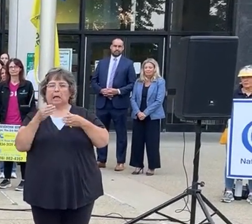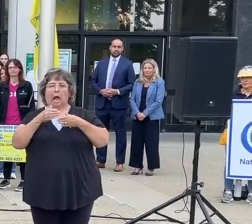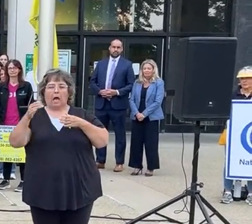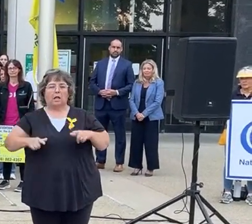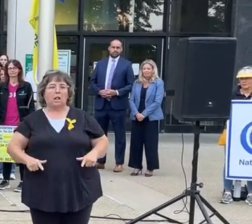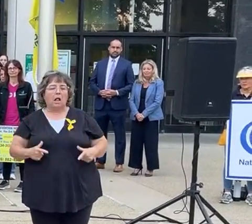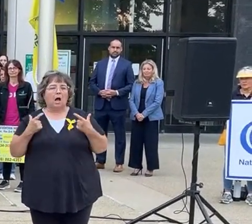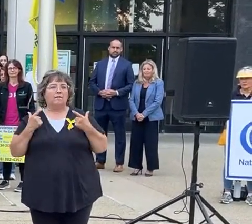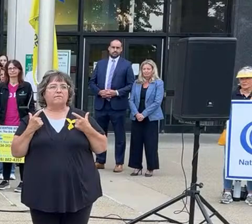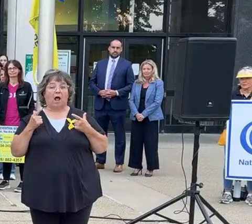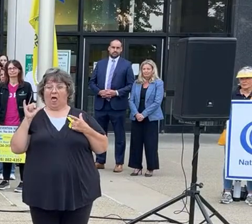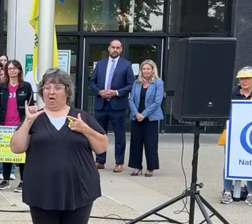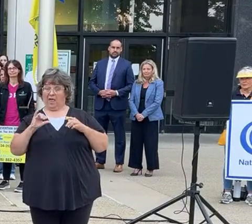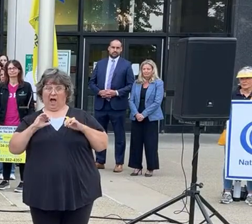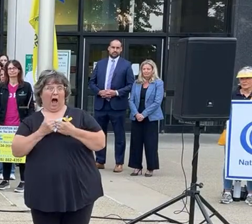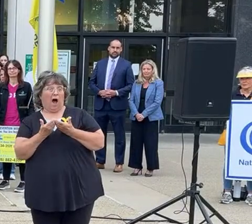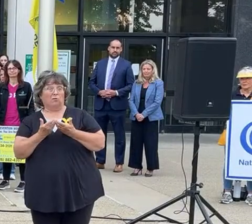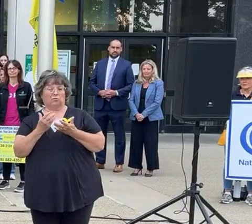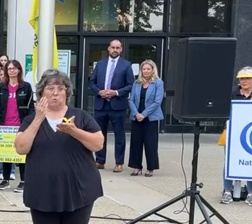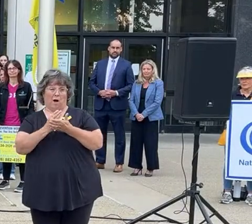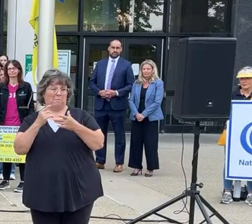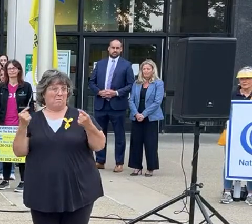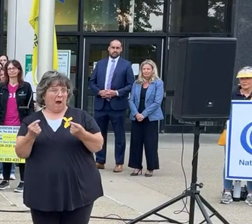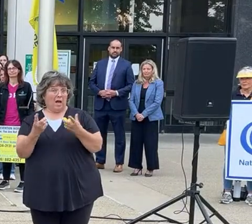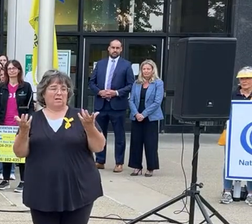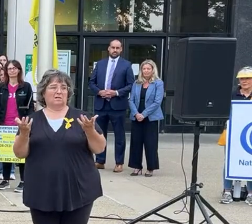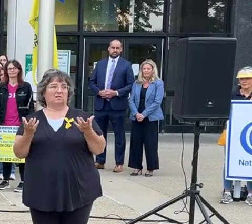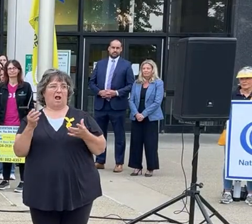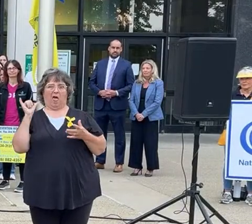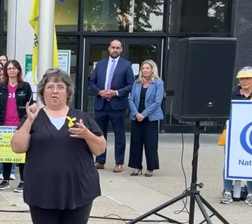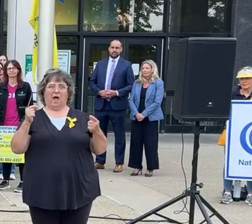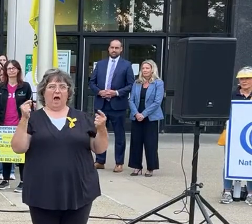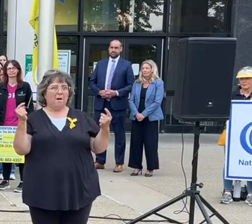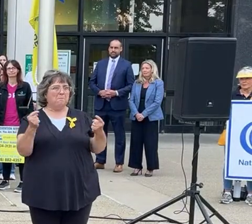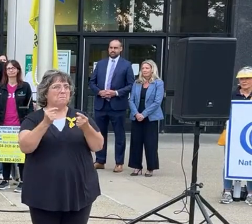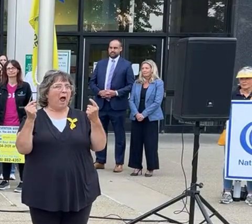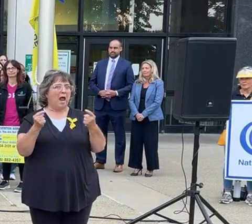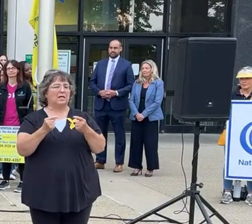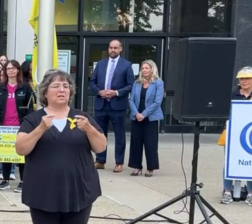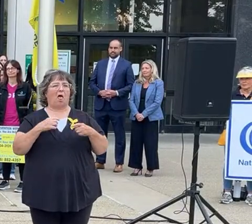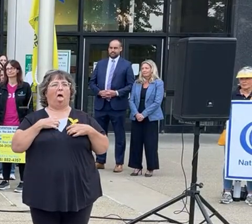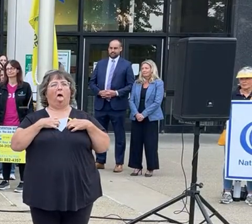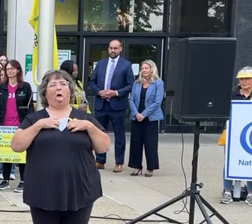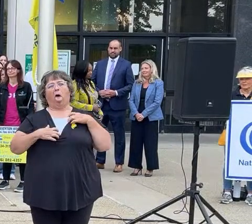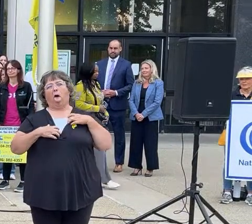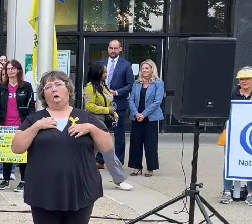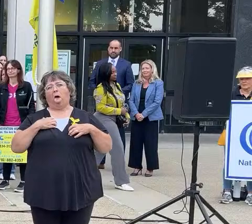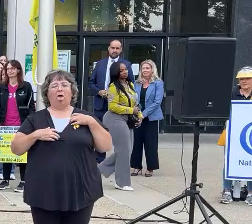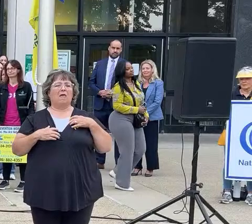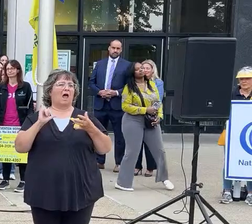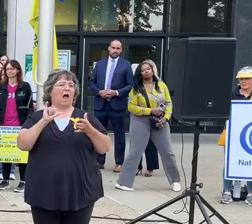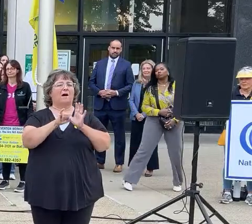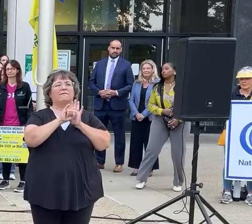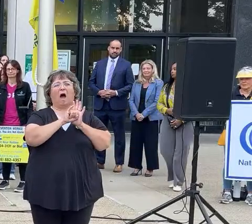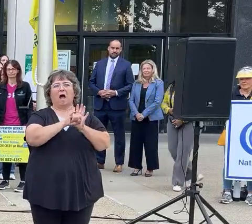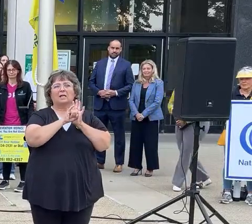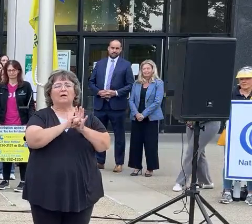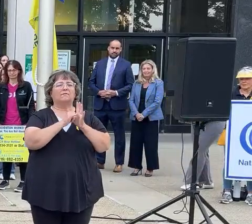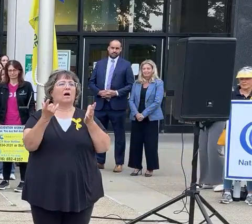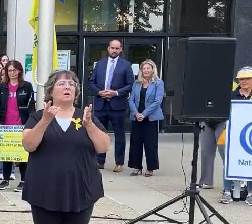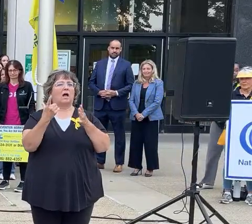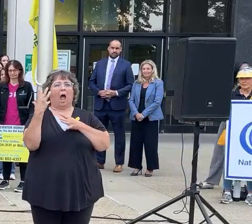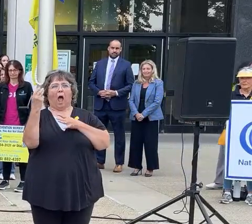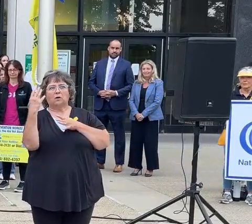life as a way to do it. That pain and despair can have identifiable